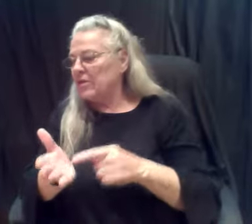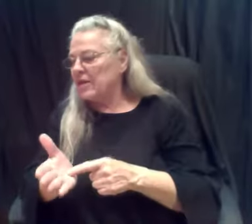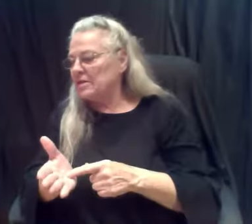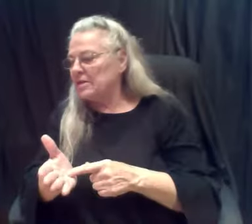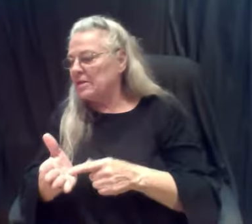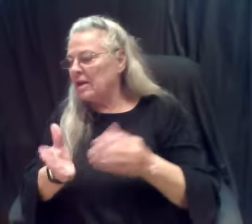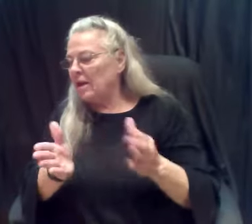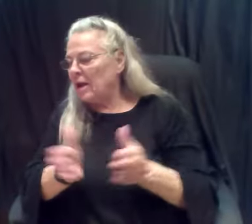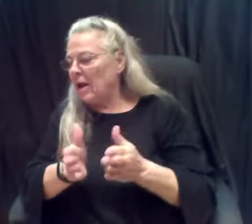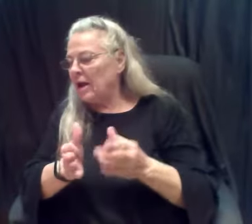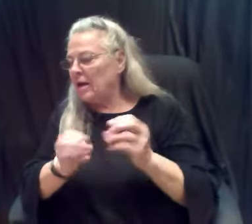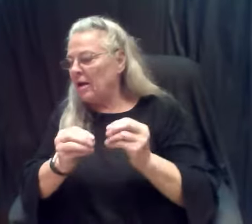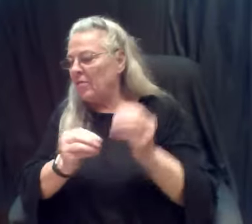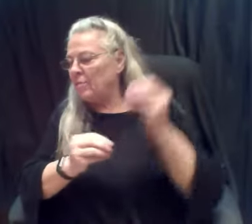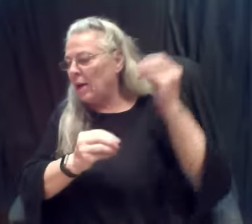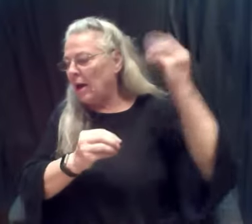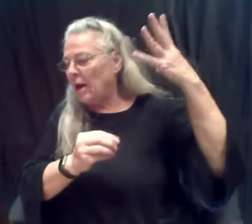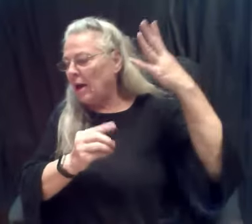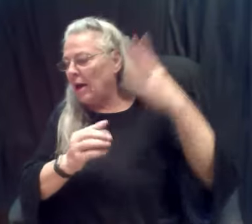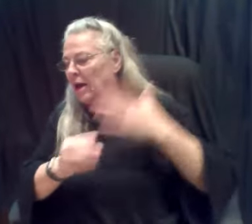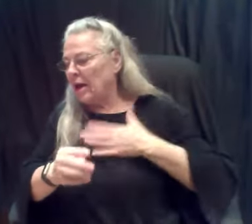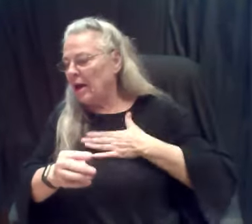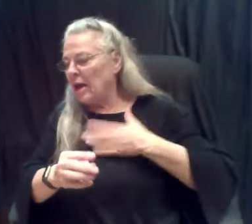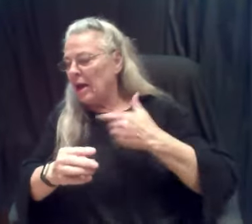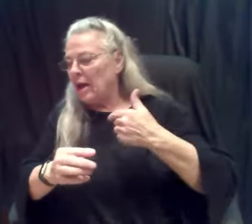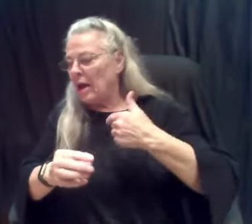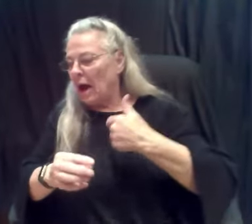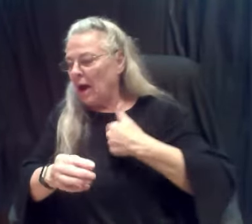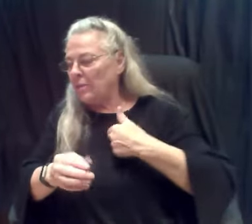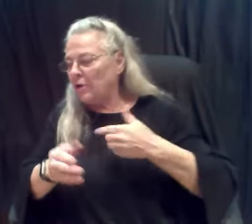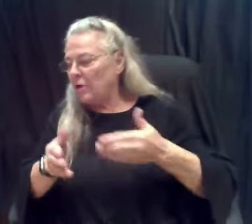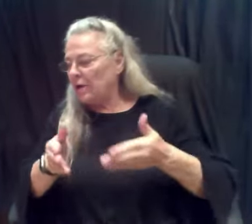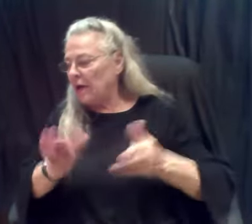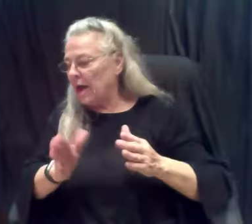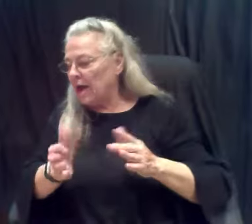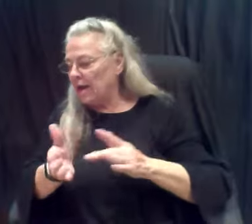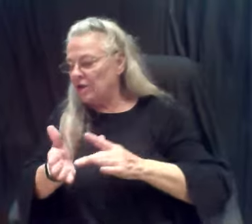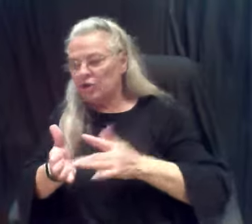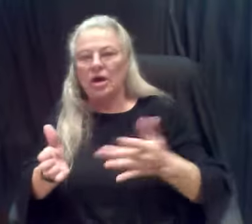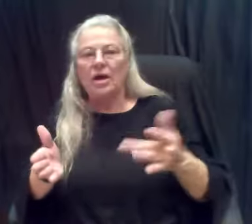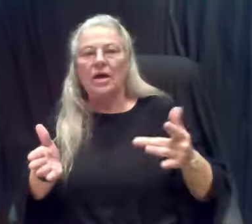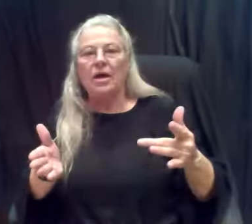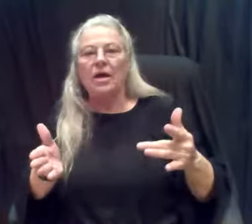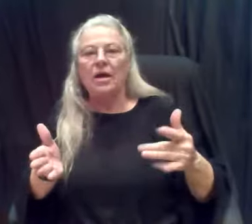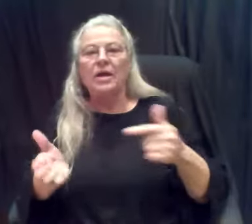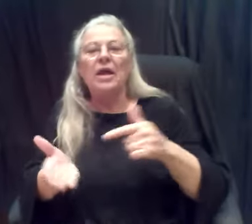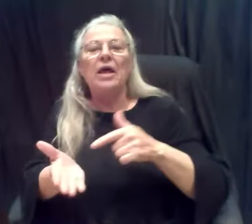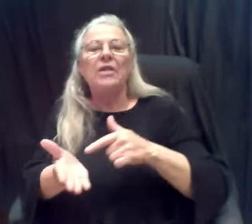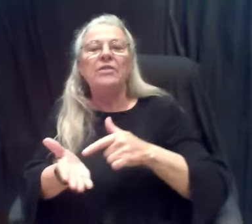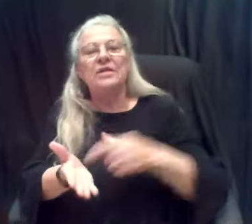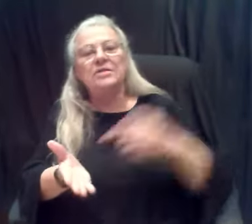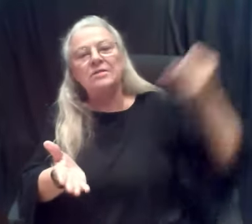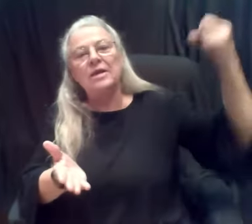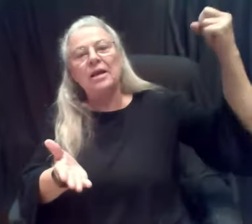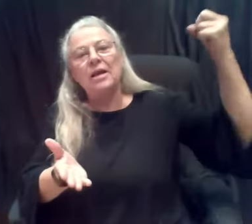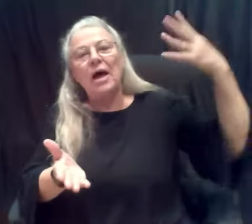This little light of mine, I'm going to let it shine. This little light